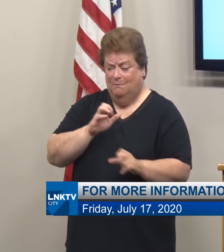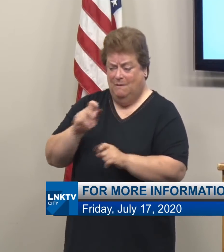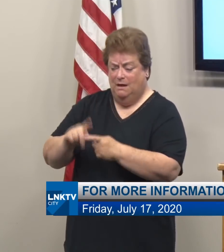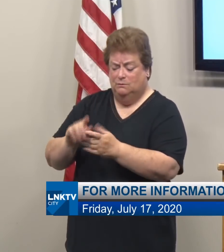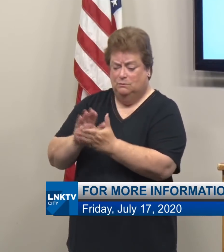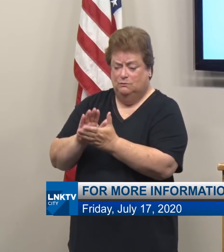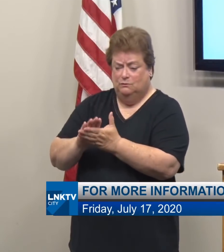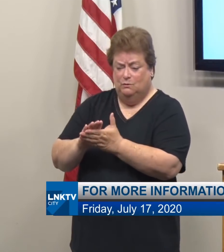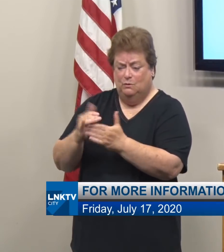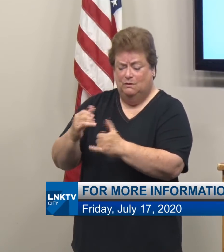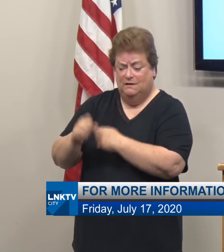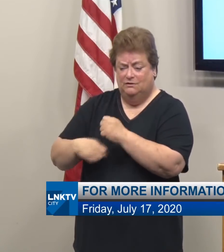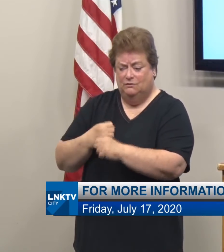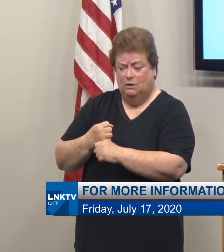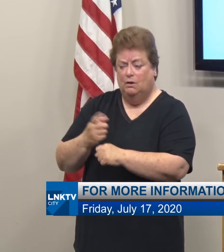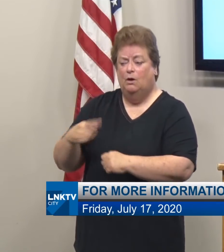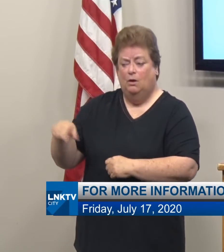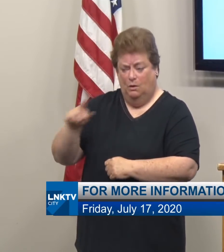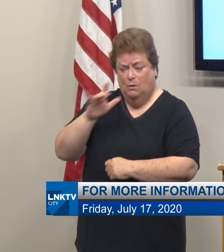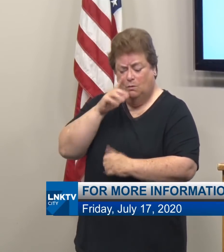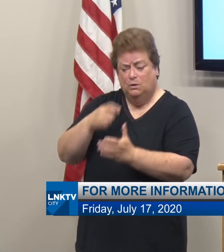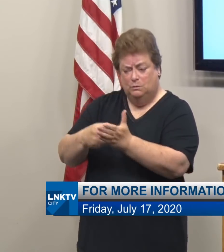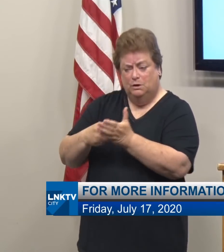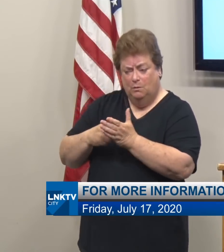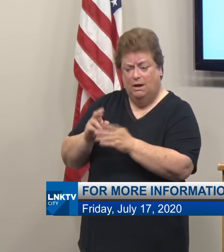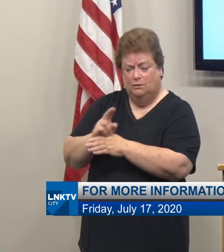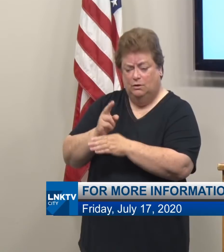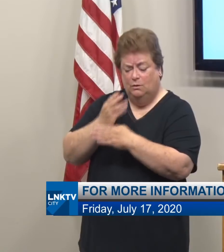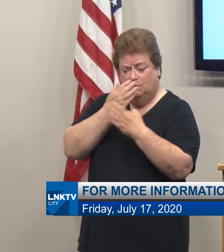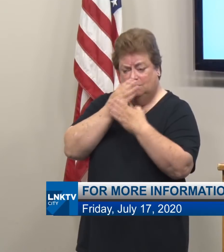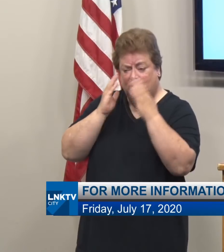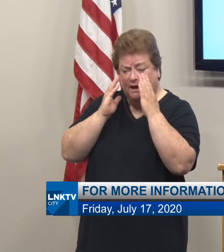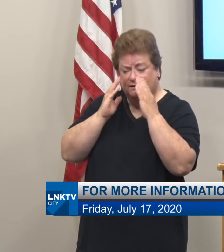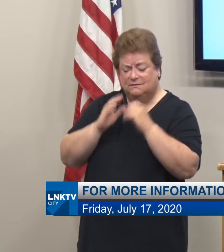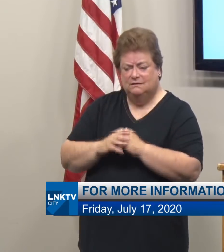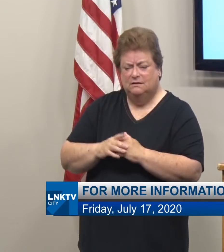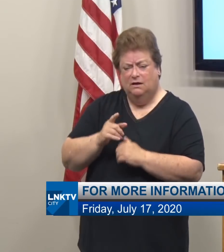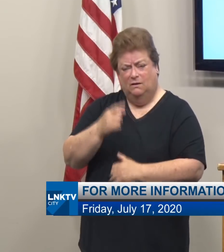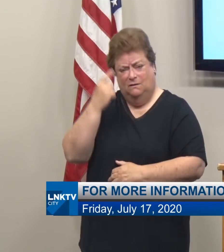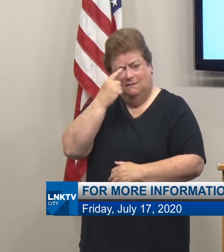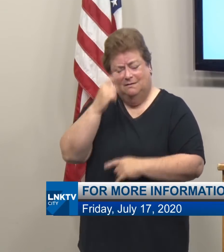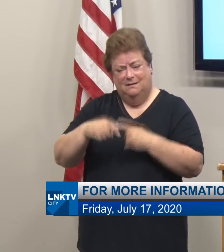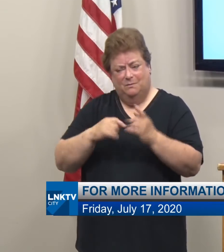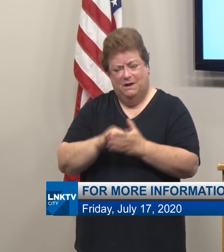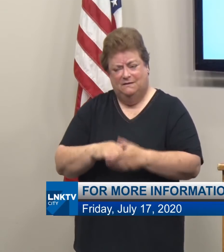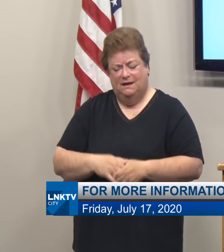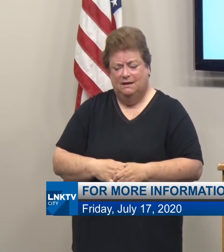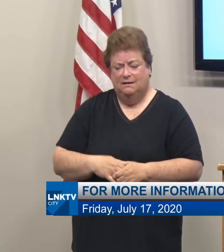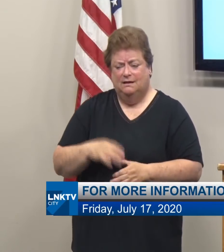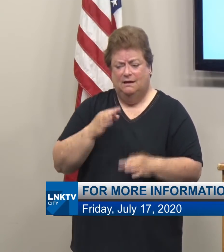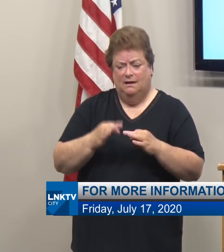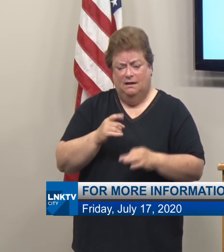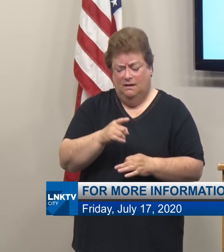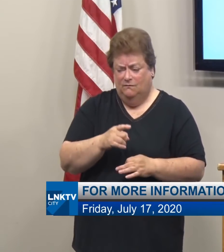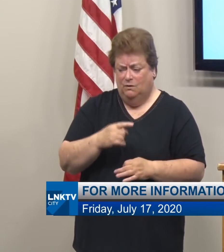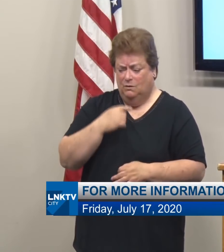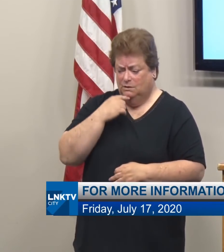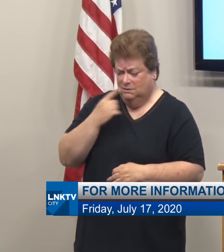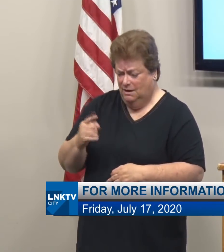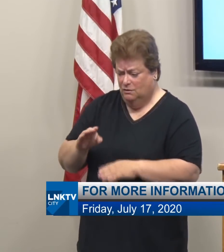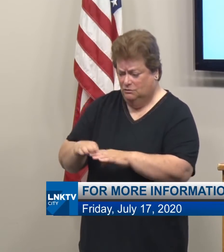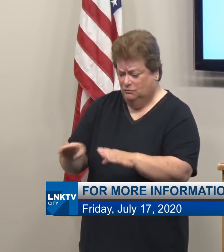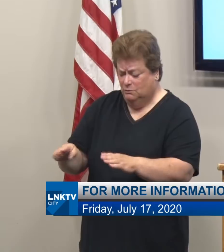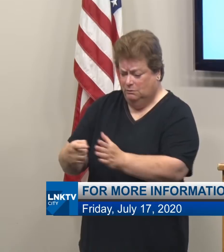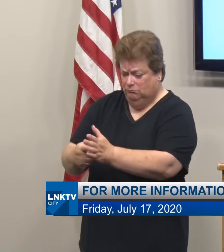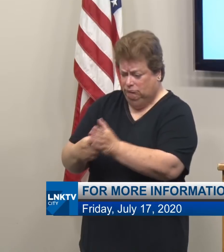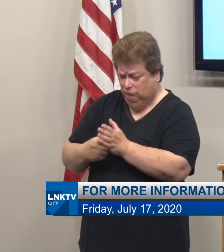year, and they will be required in most instances to wear face coverings. And if you think about it, if you're going to ask the children in the school